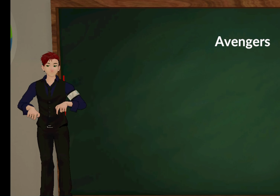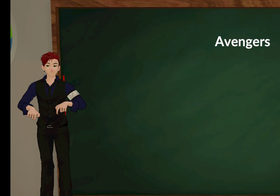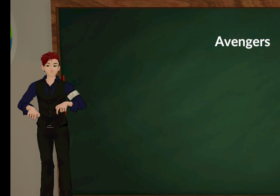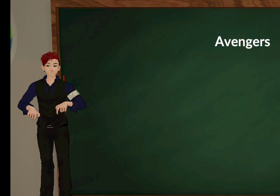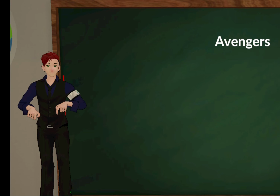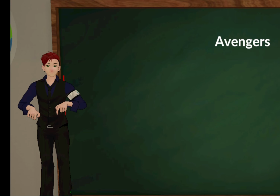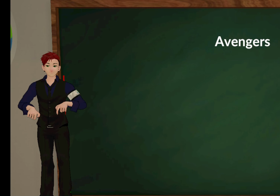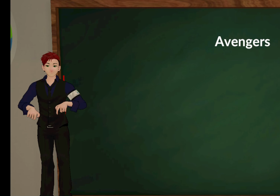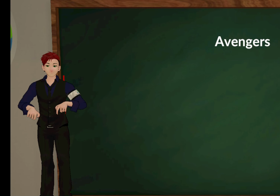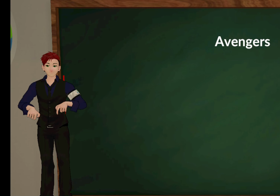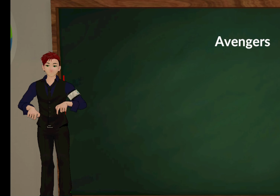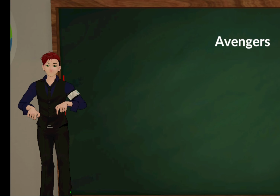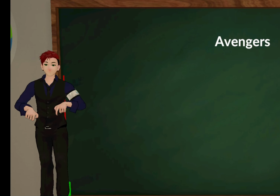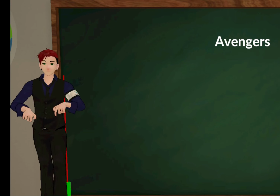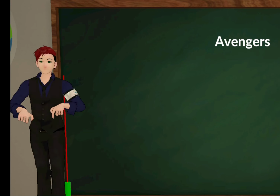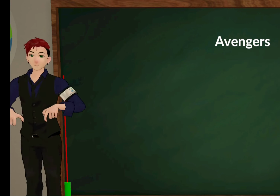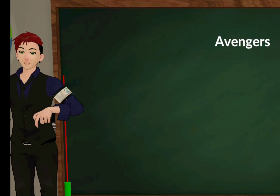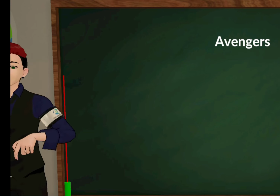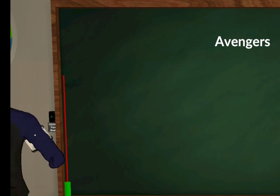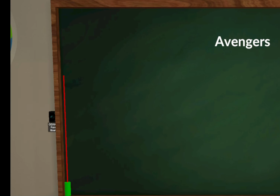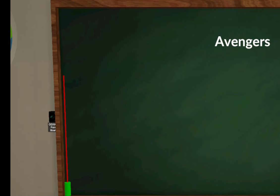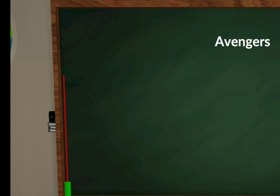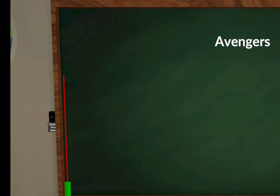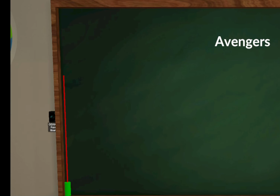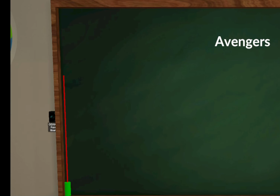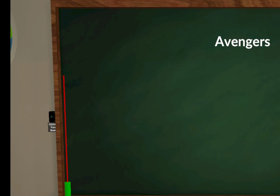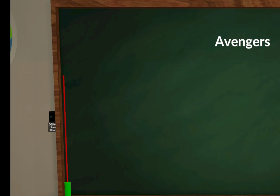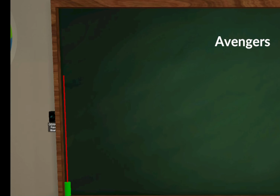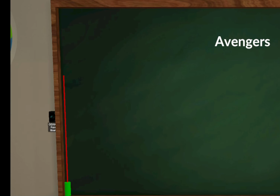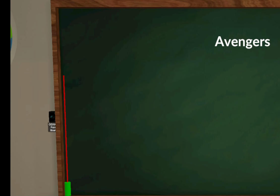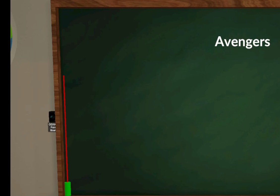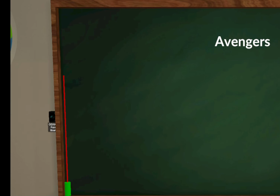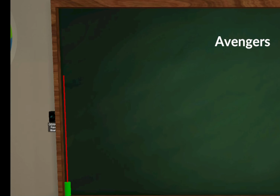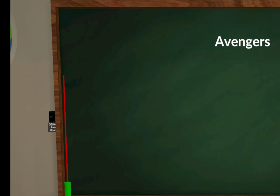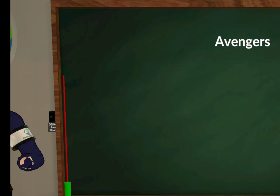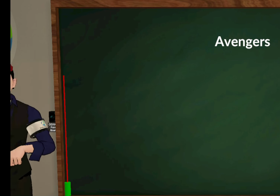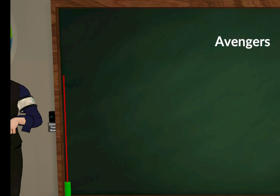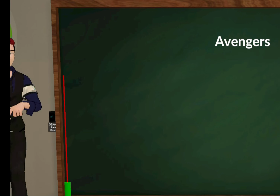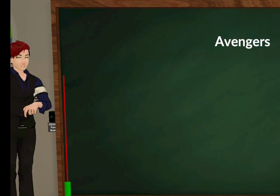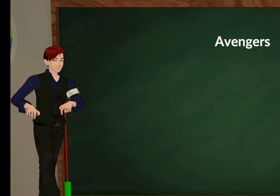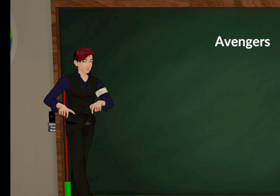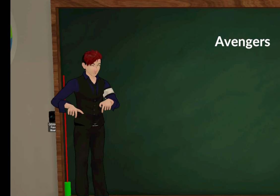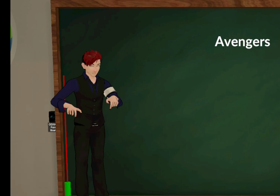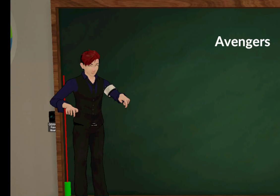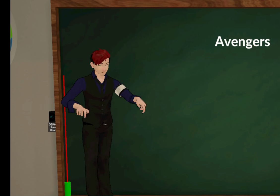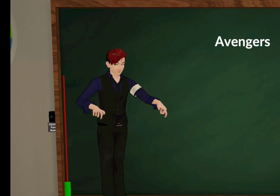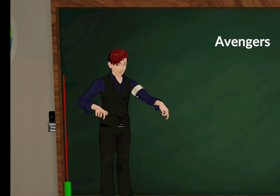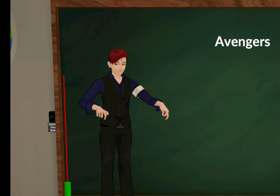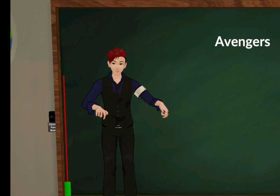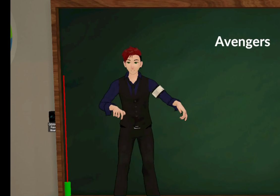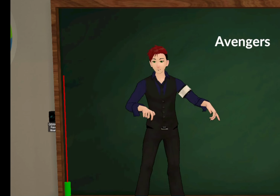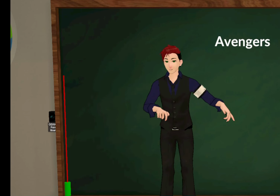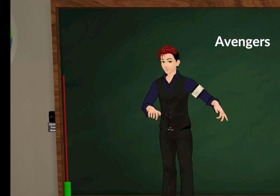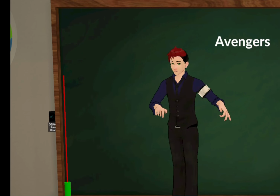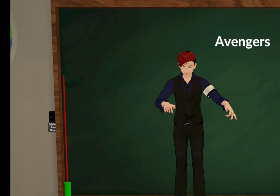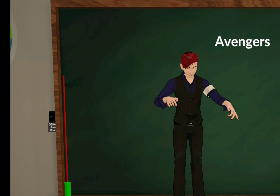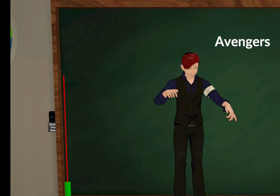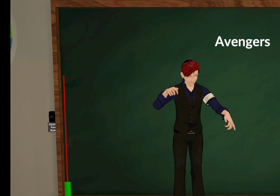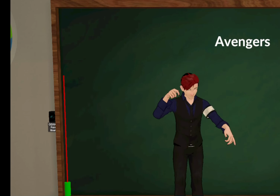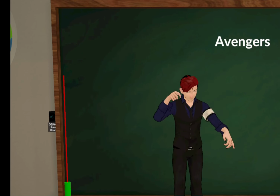Avengers. Aquaman. Wow. No. Dang. Okay, so apparently Thelvaën is like a complete MCU nerd.